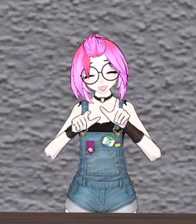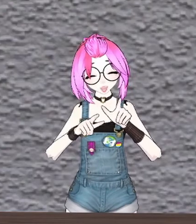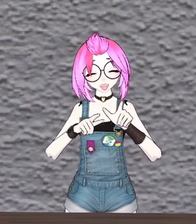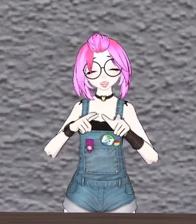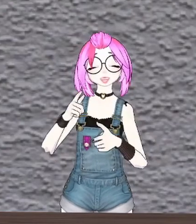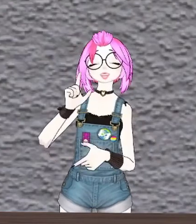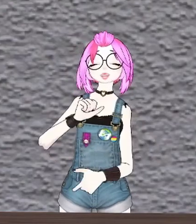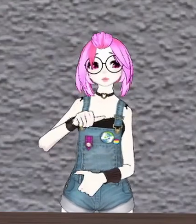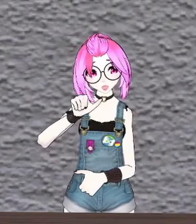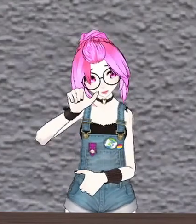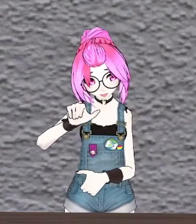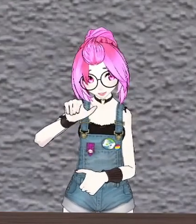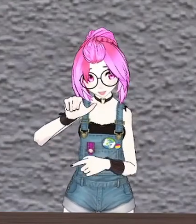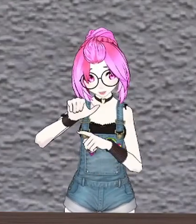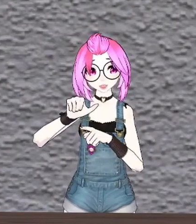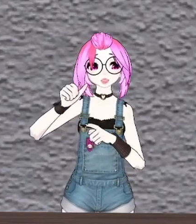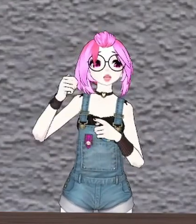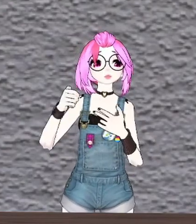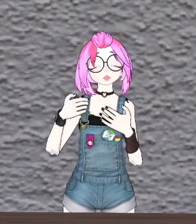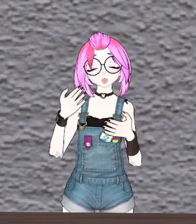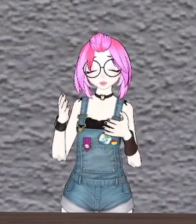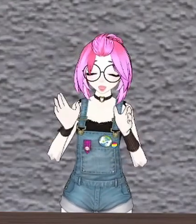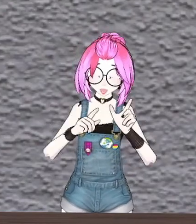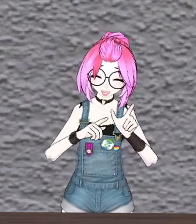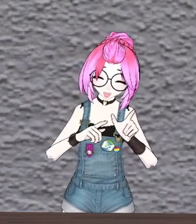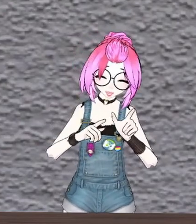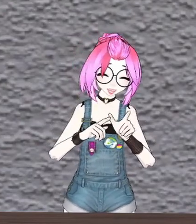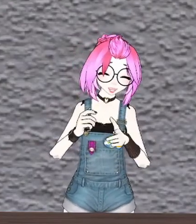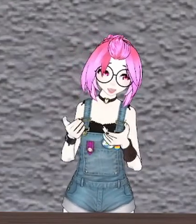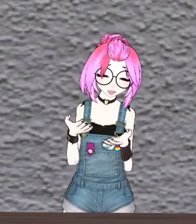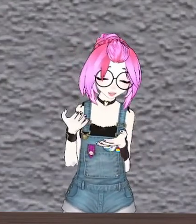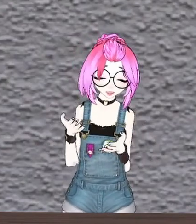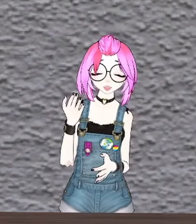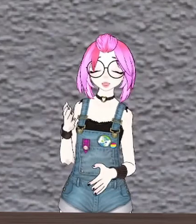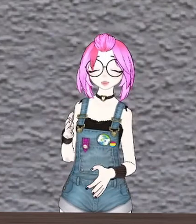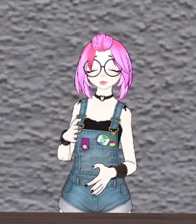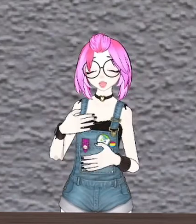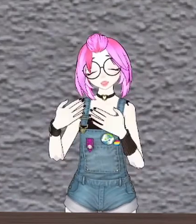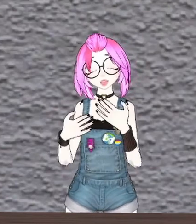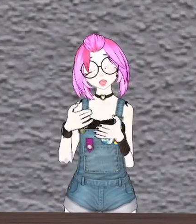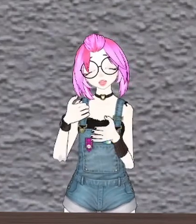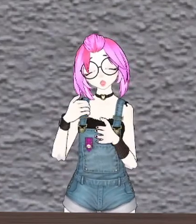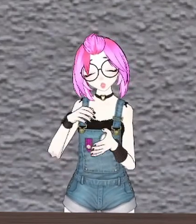the letters and you say, oh, that's an A. Oh, so it's probably a word that starts with an A, maybe. And that will help you